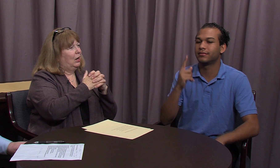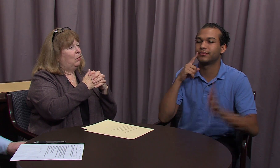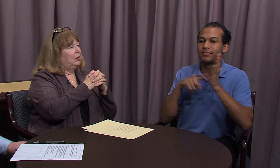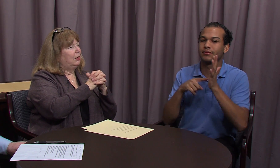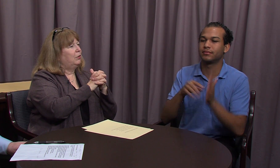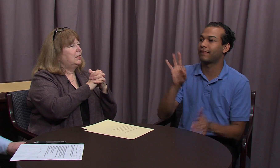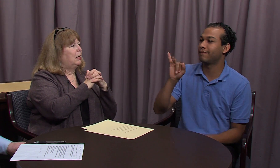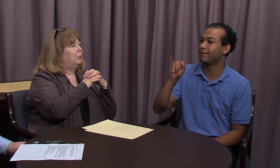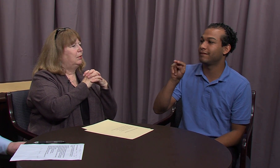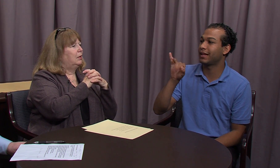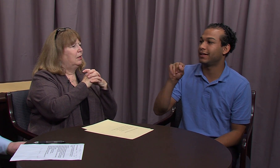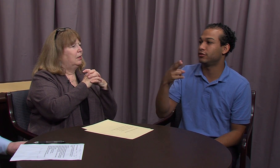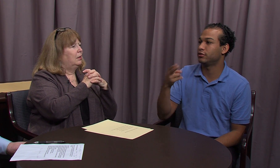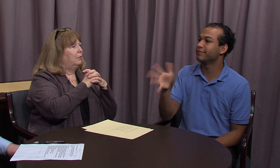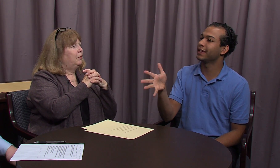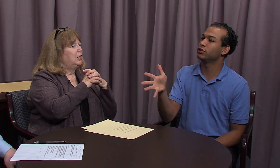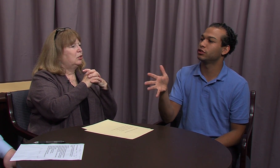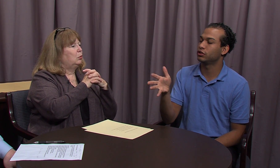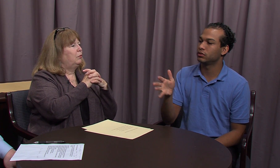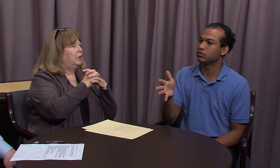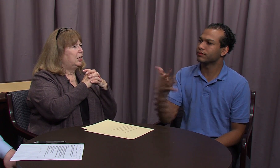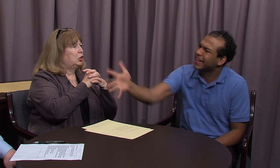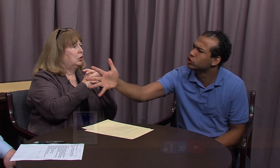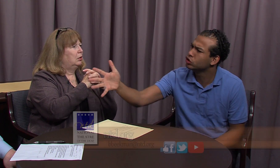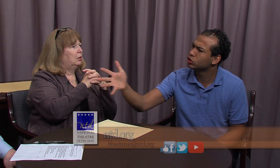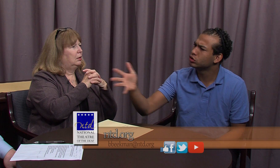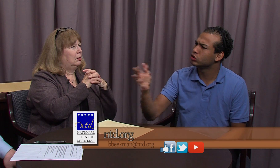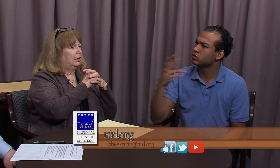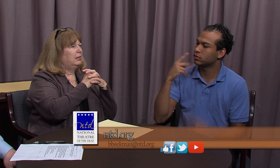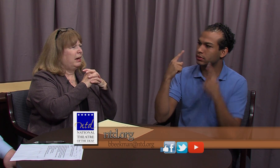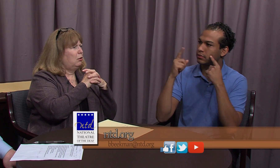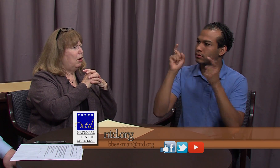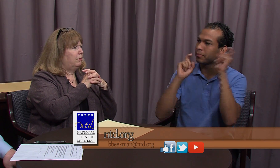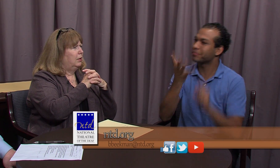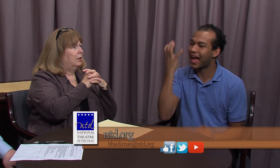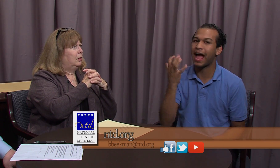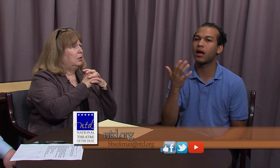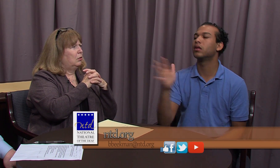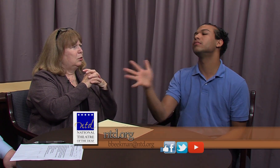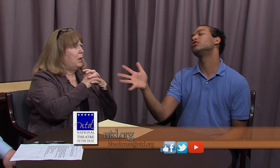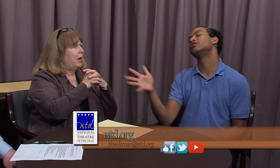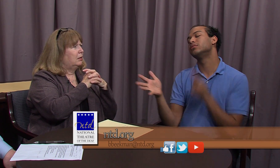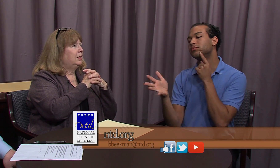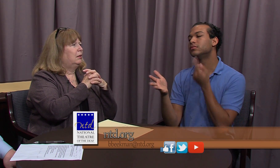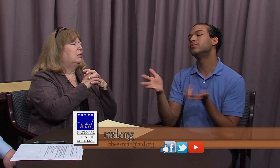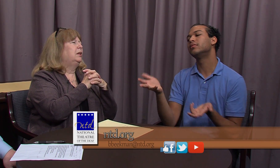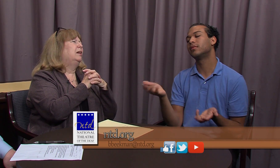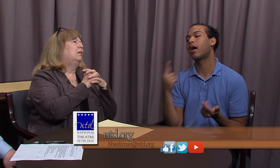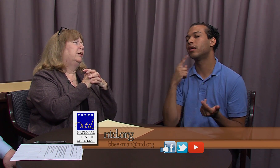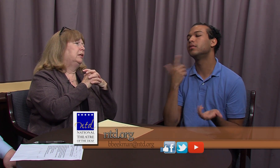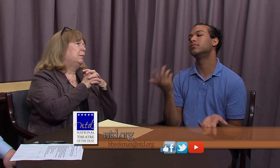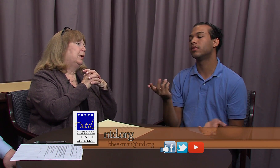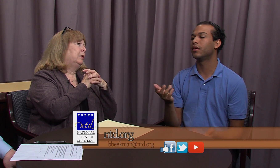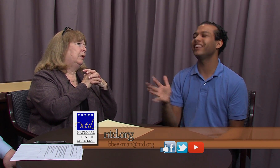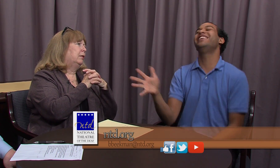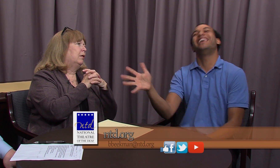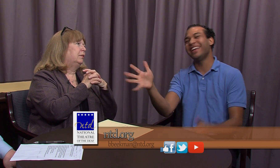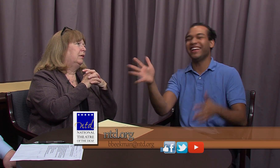Well, like, for example, finish, the word finish. Like, knock it off. You're mad. It's like, oh, yeah, all right, come on, knock it off. All right,